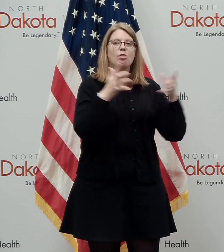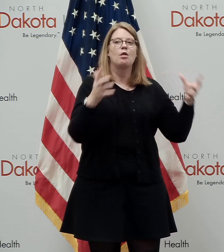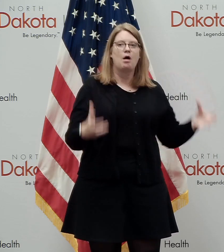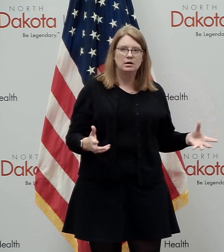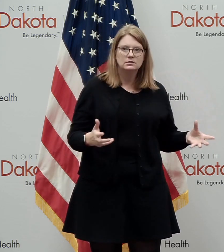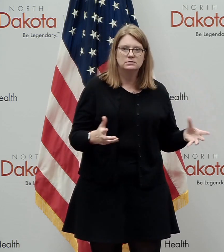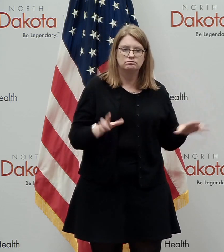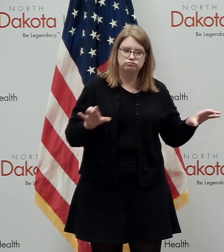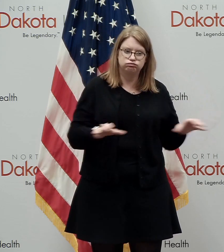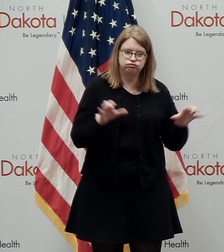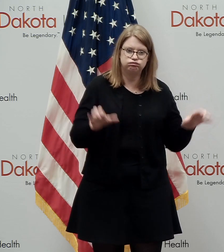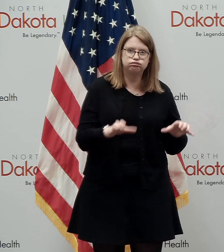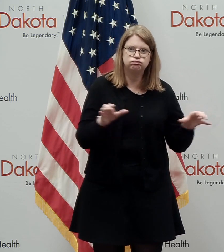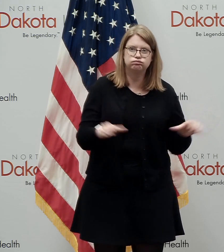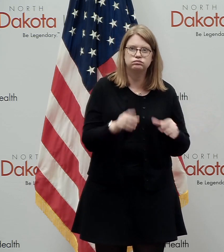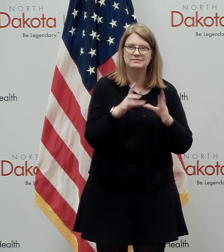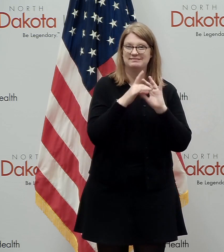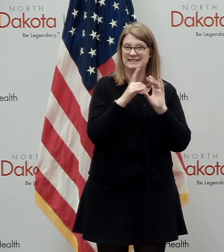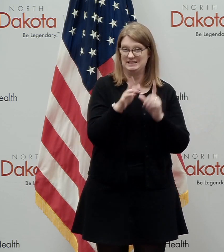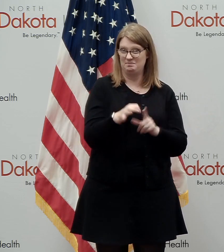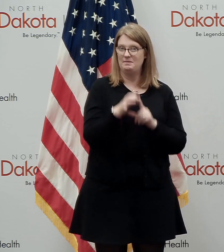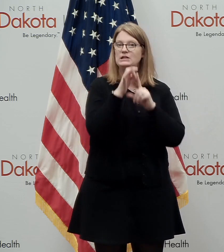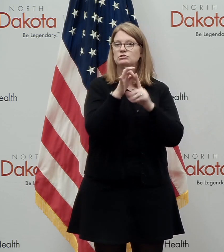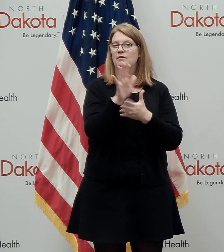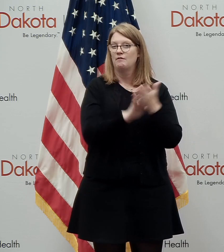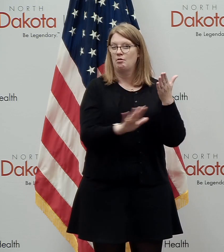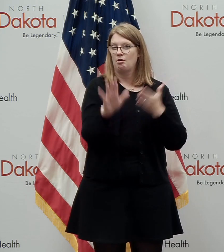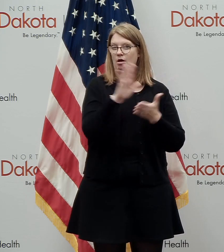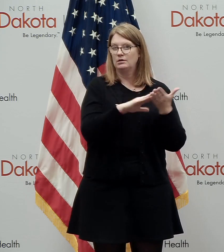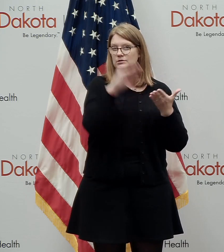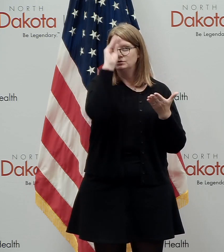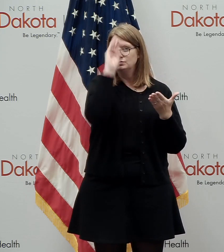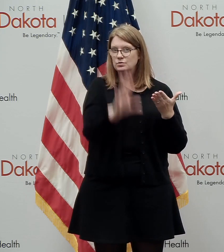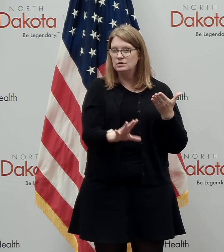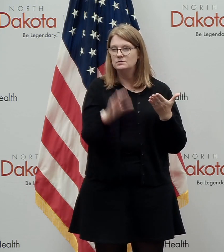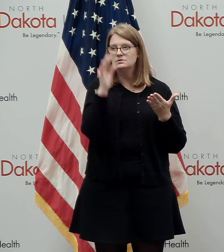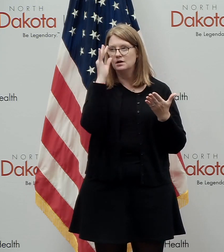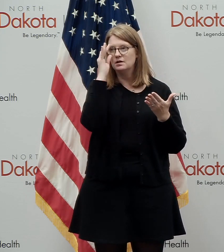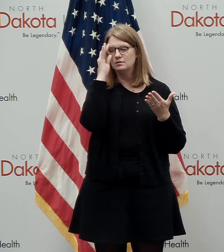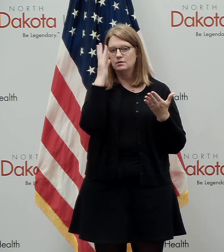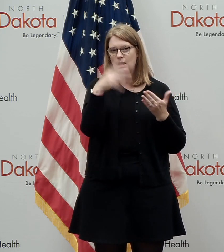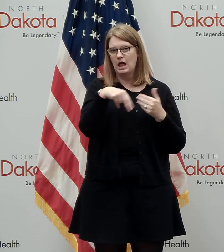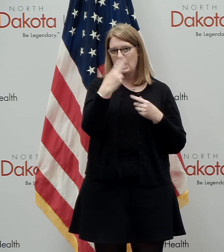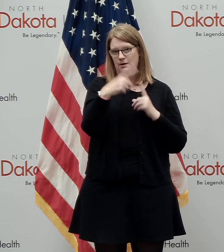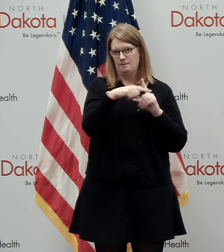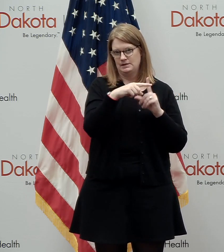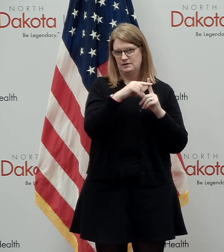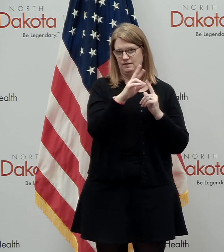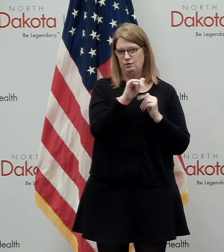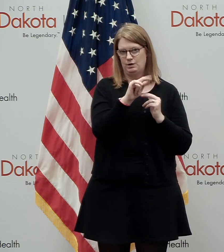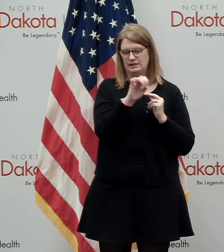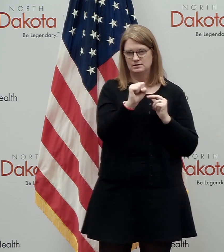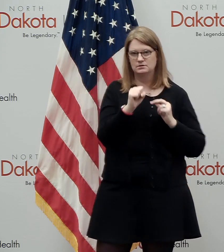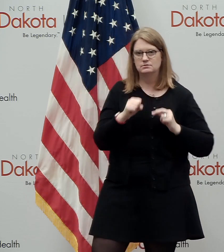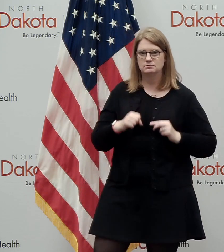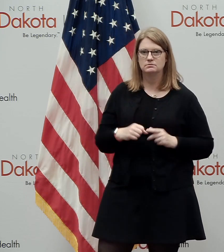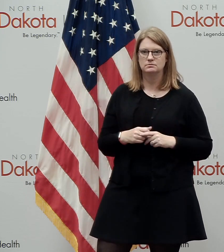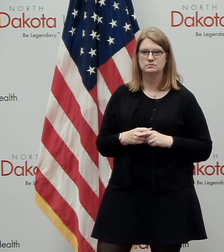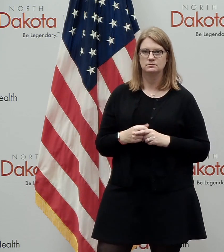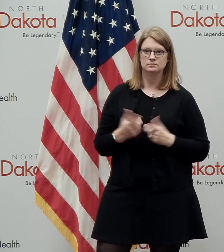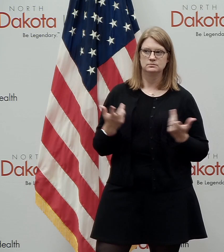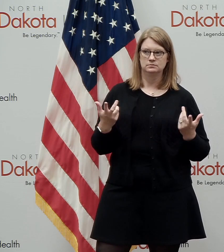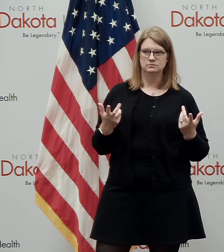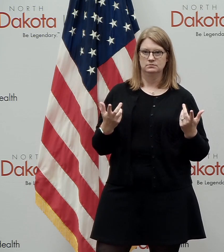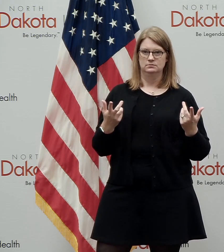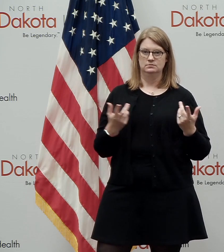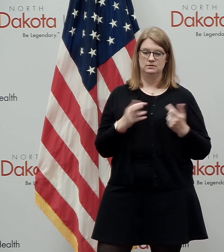of the most robust testing of college students, you're going to see higher positivity rates. But again, they got to look at both things. Look